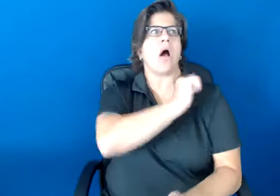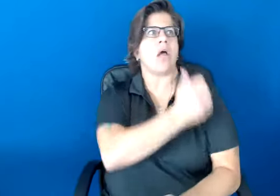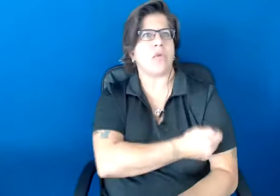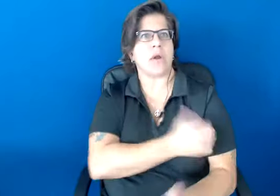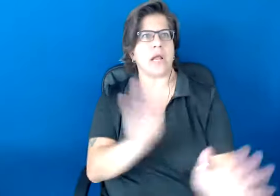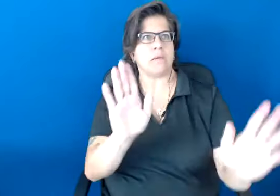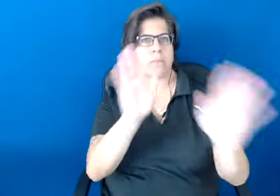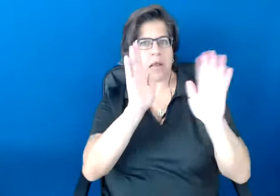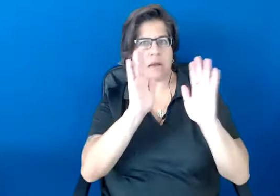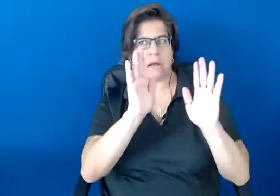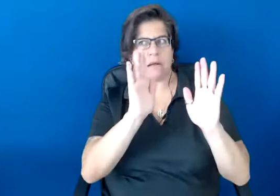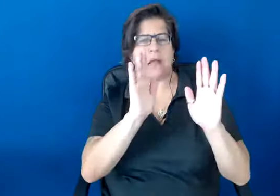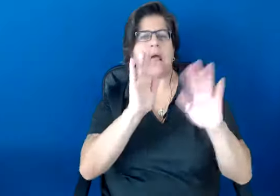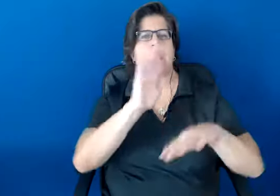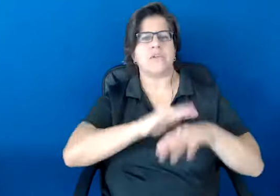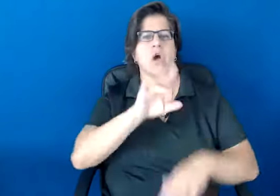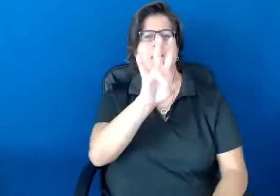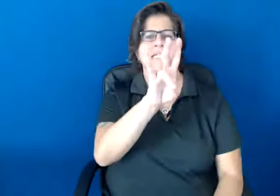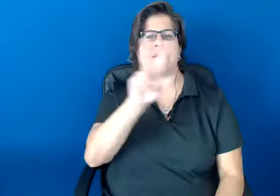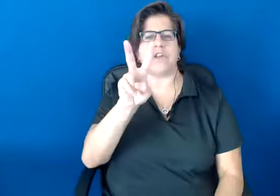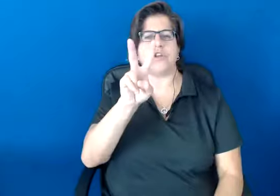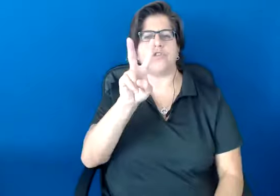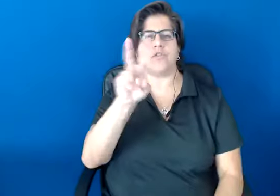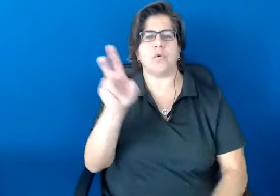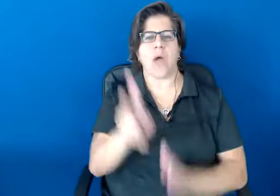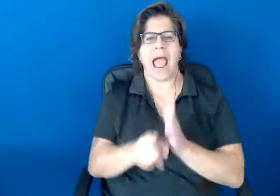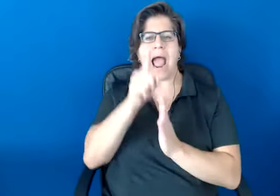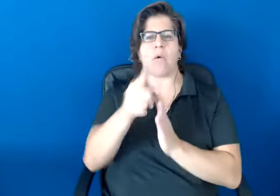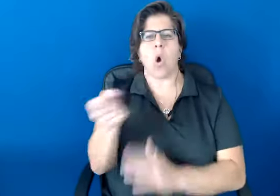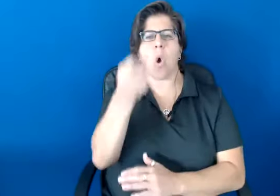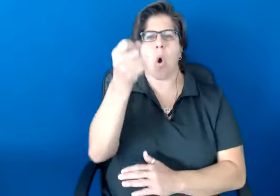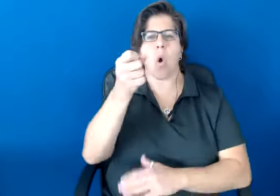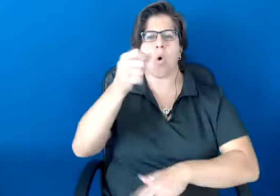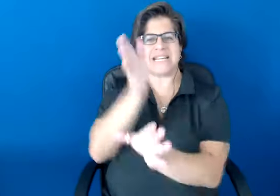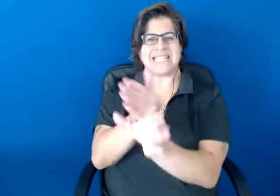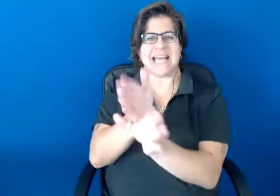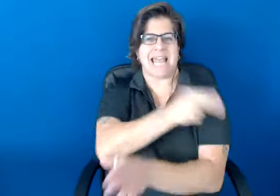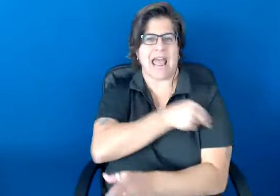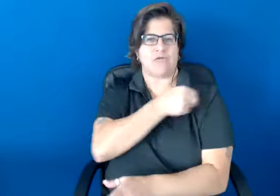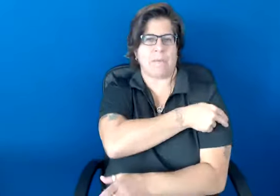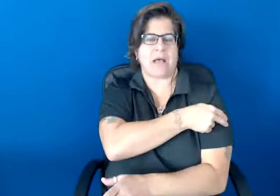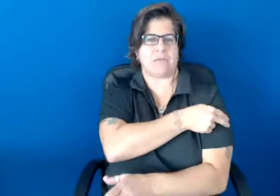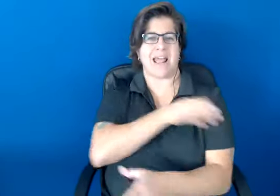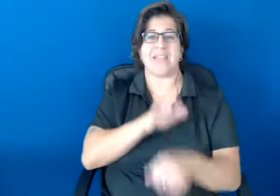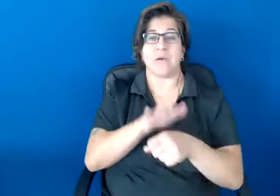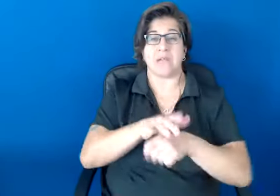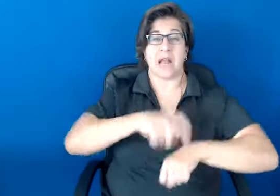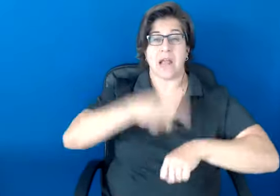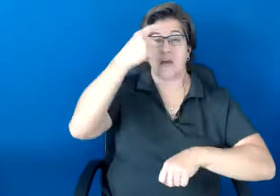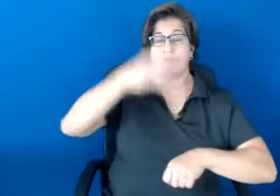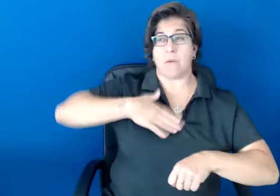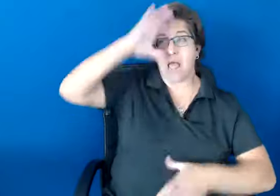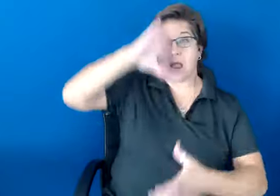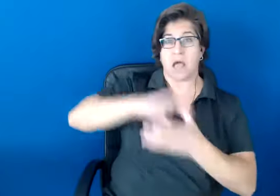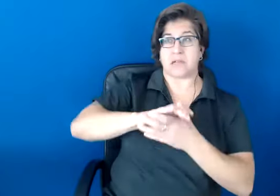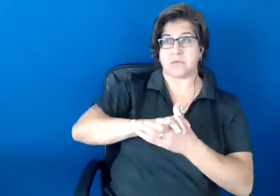a 72-hour hold in a psychiatric hospital, which was enough time for my husband to